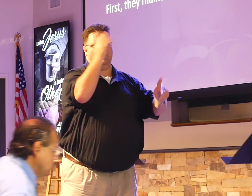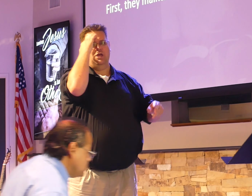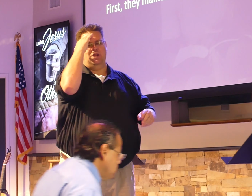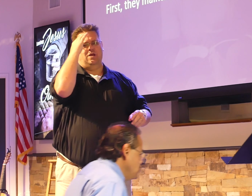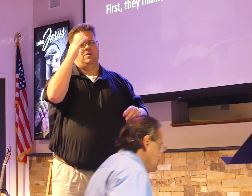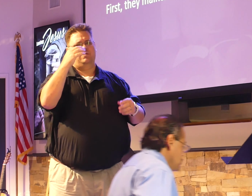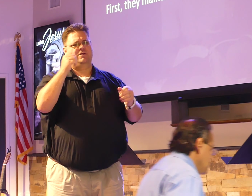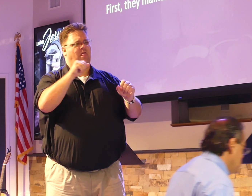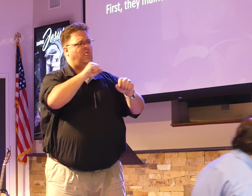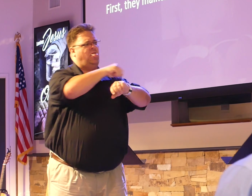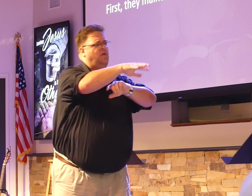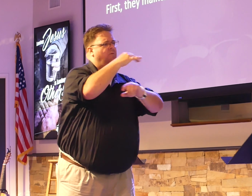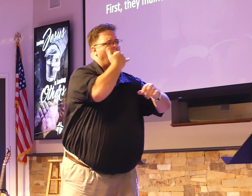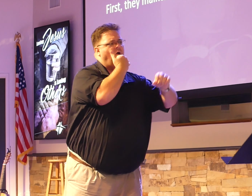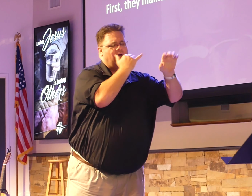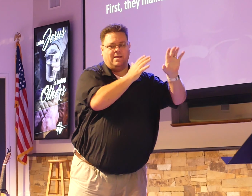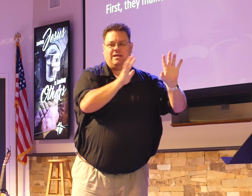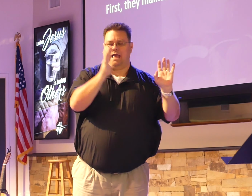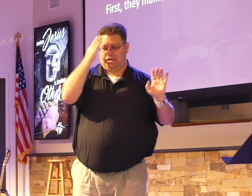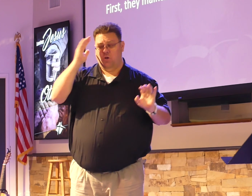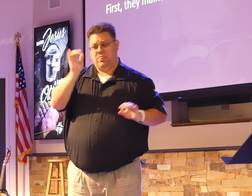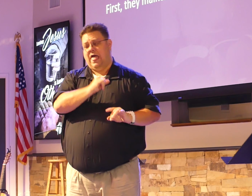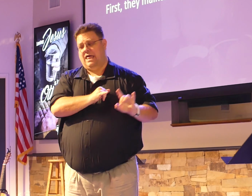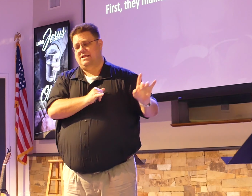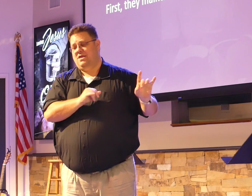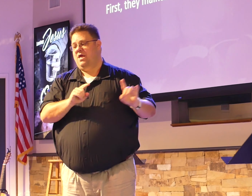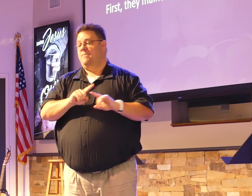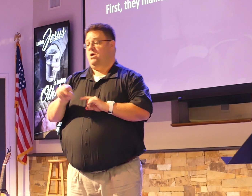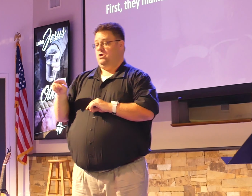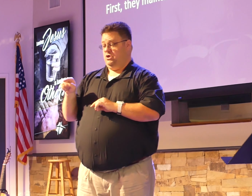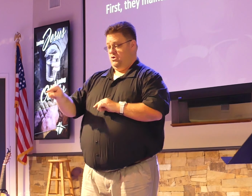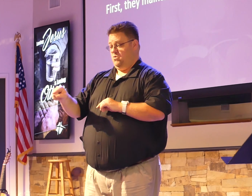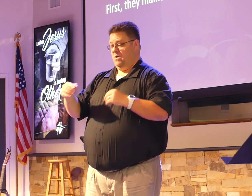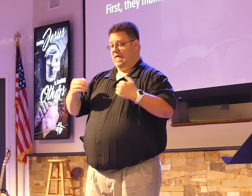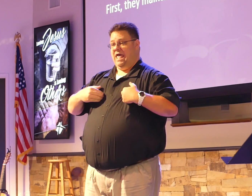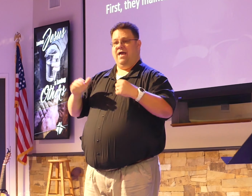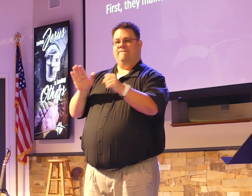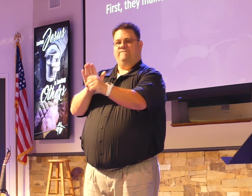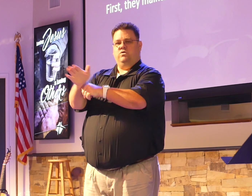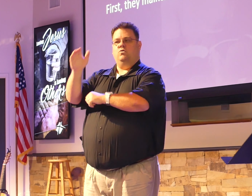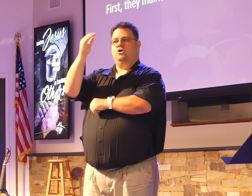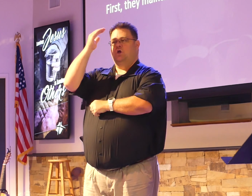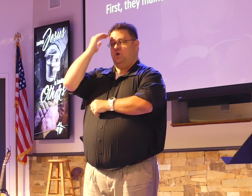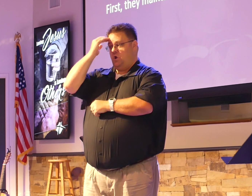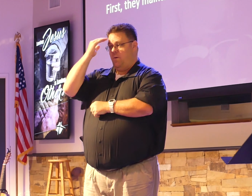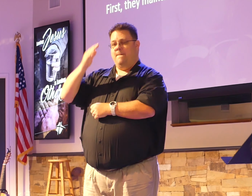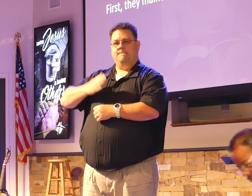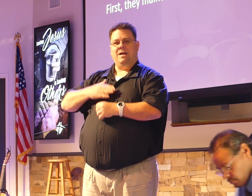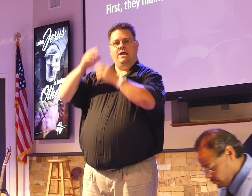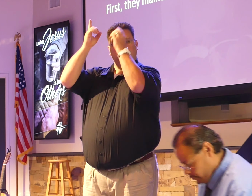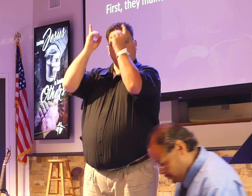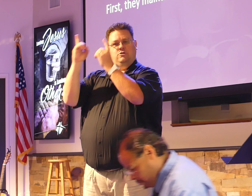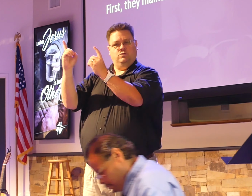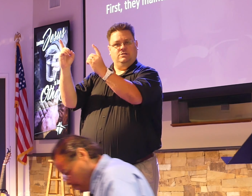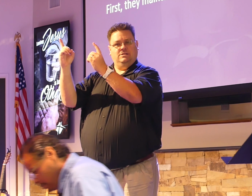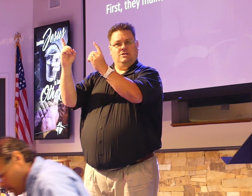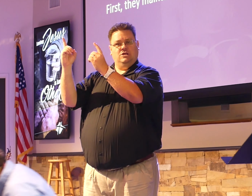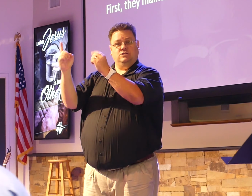there. But, friend, he says, you have fully known my doctrine. First thing he mentions is doctrine. What is